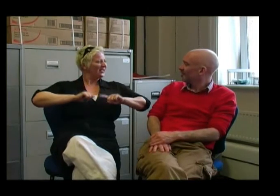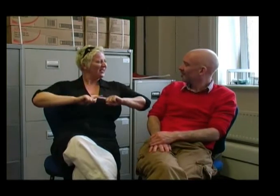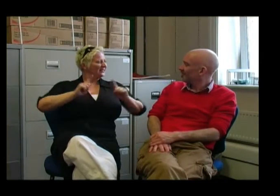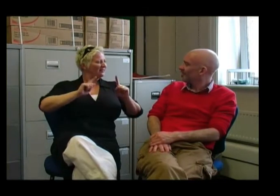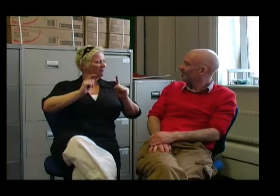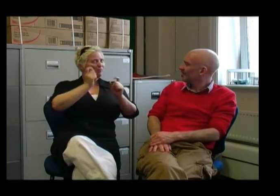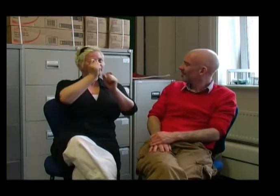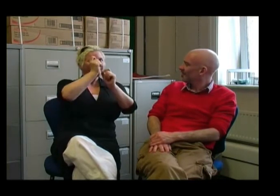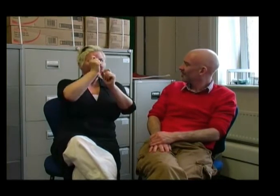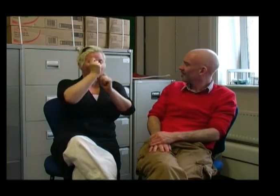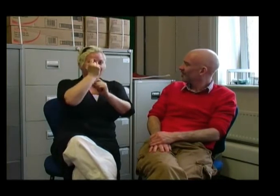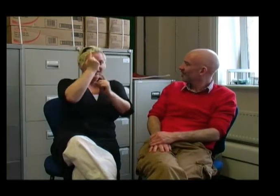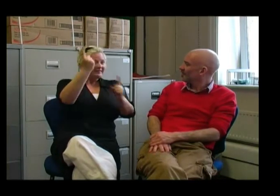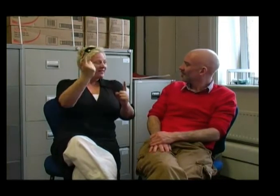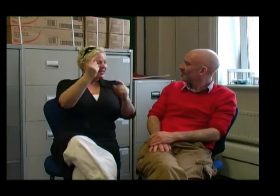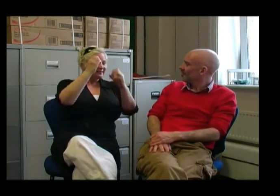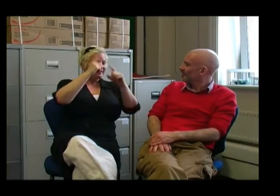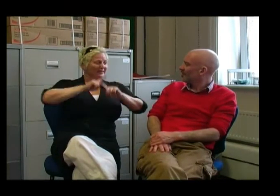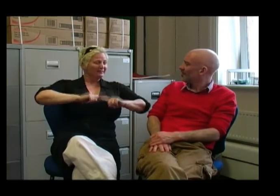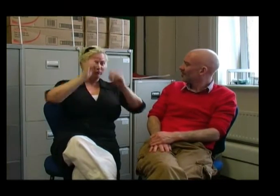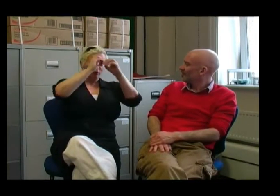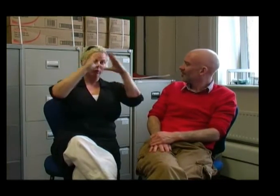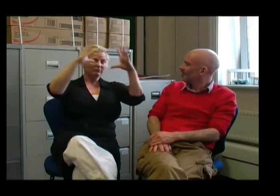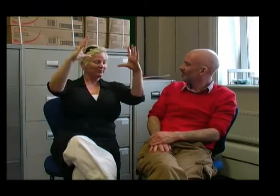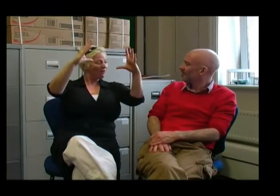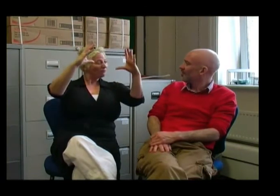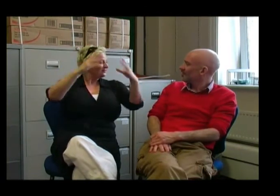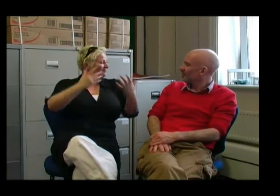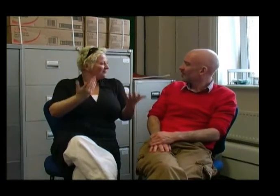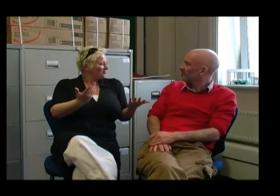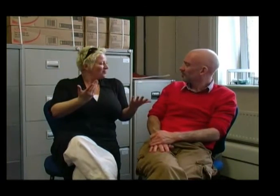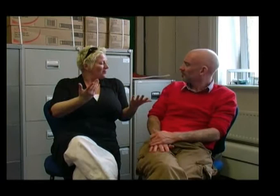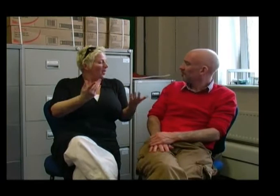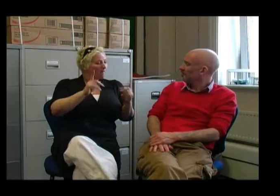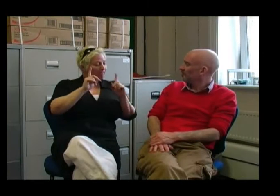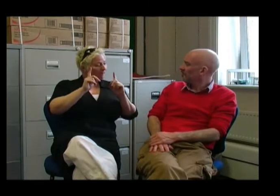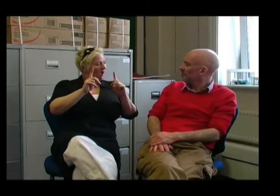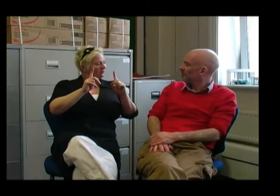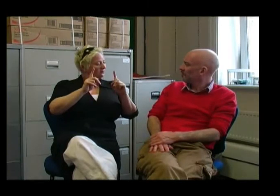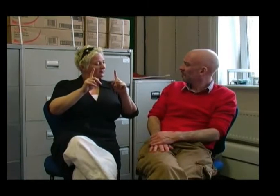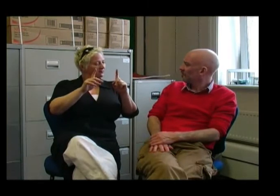So it's very different energy, different ideas, different concepts.